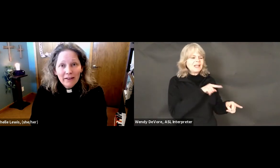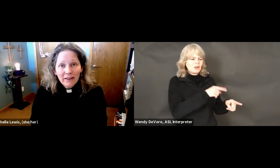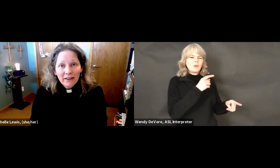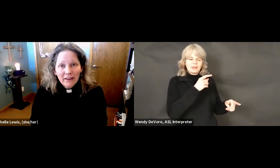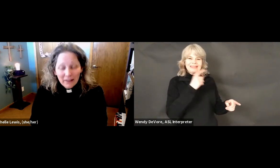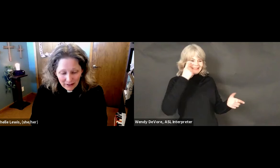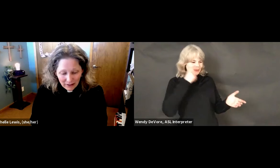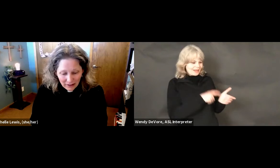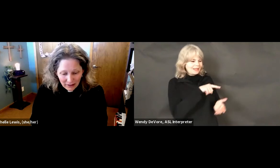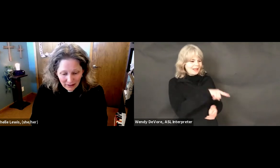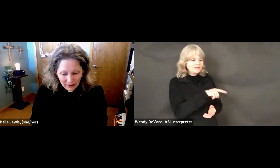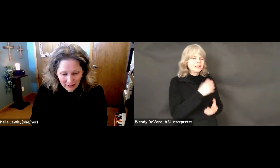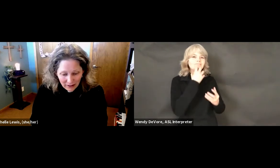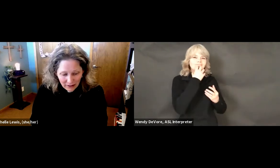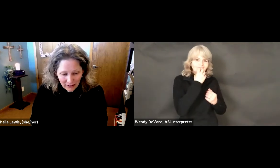God